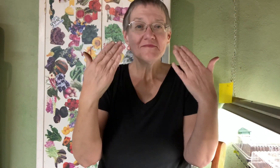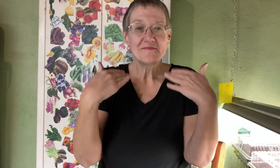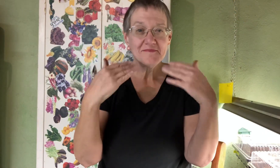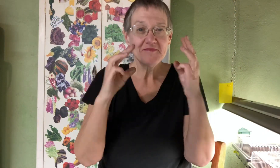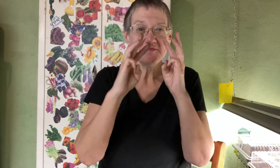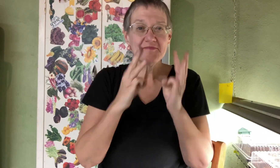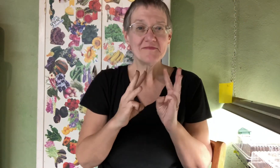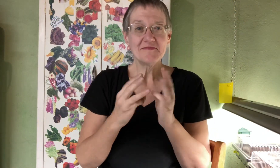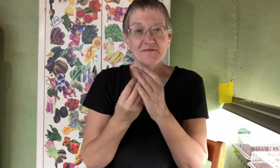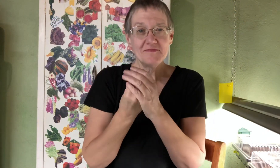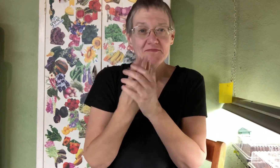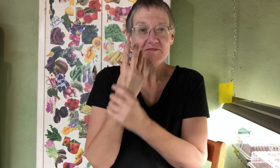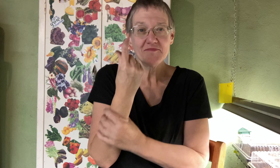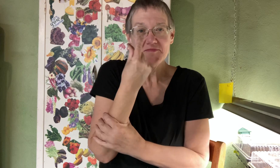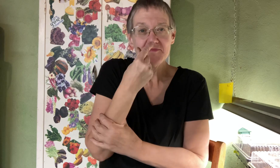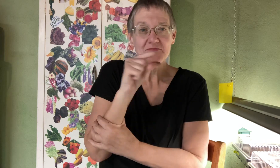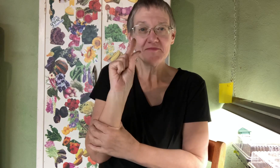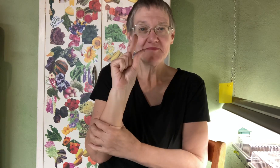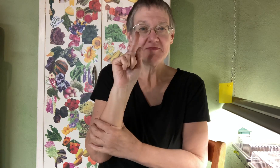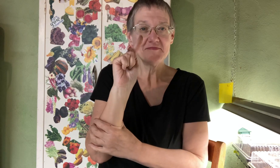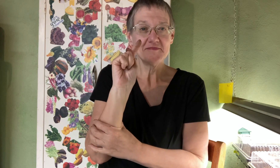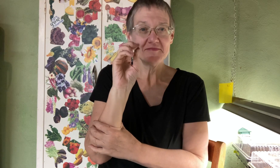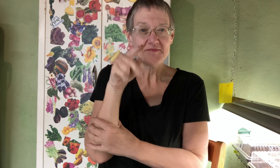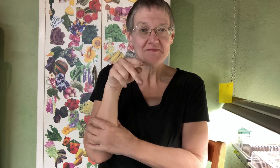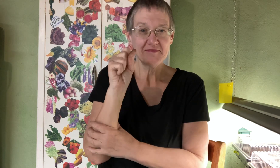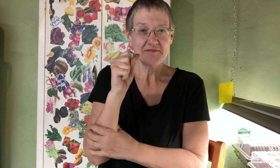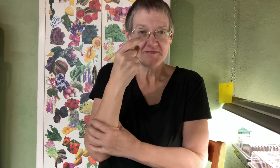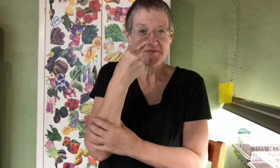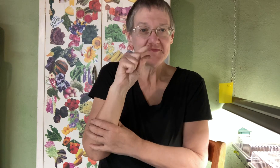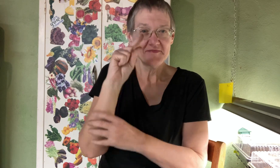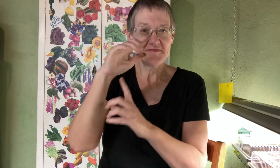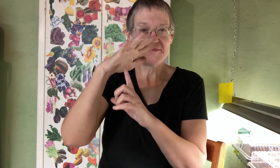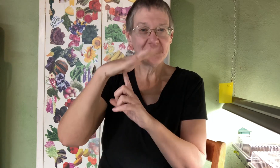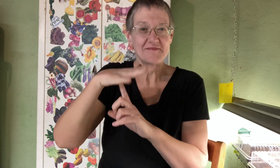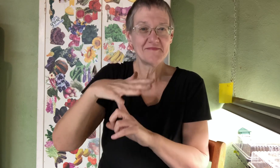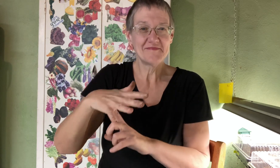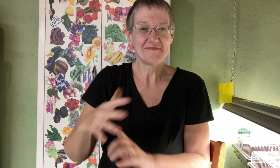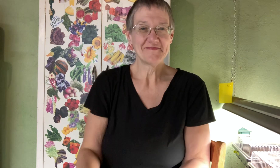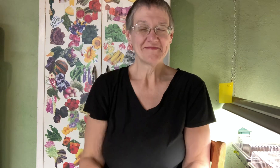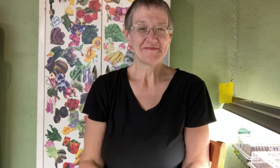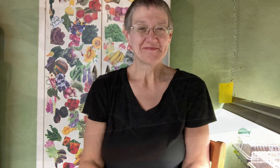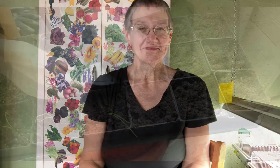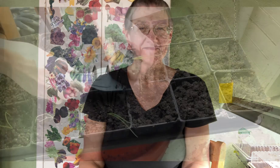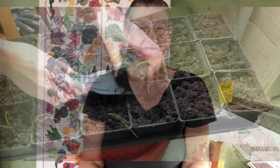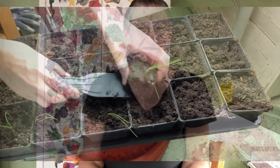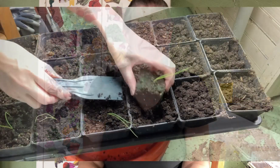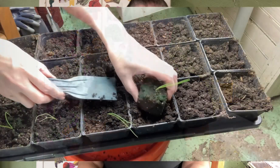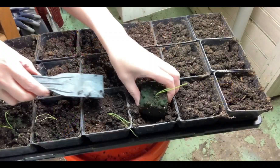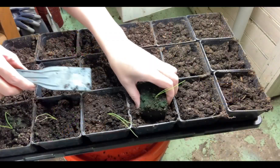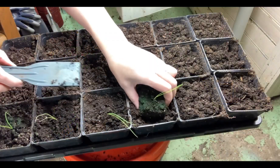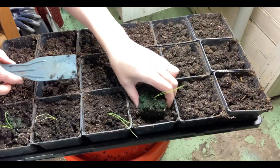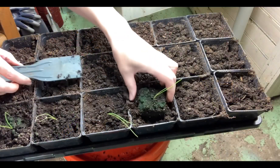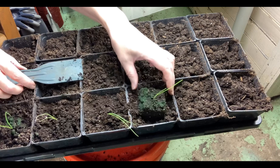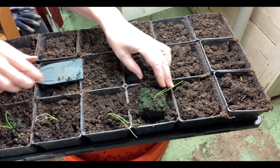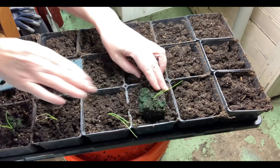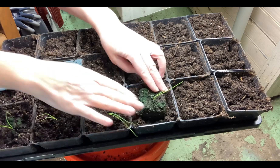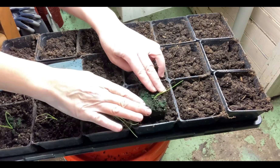Now, onions require cool weather to grow the green tops, the green leaves.